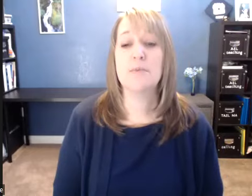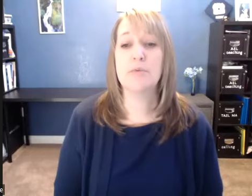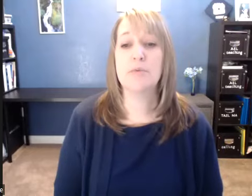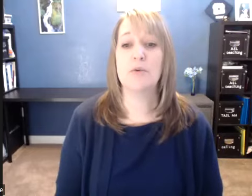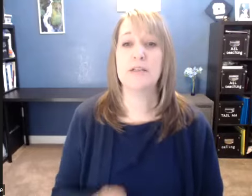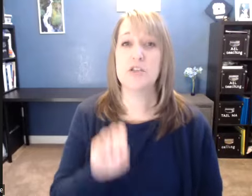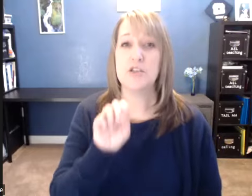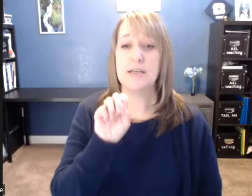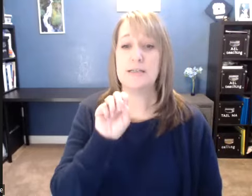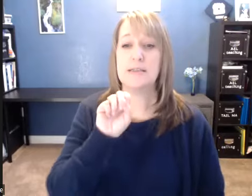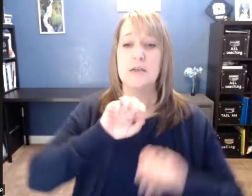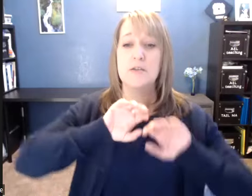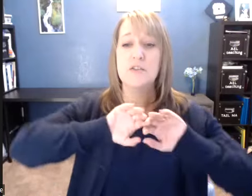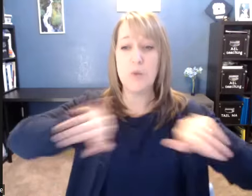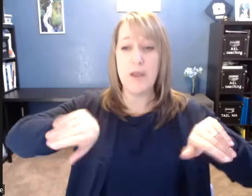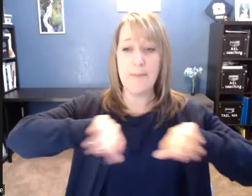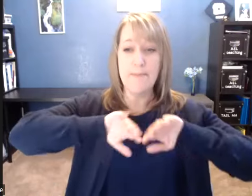Swimming pool is just swim,